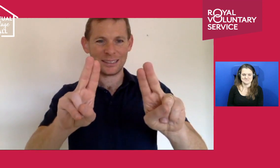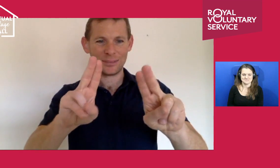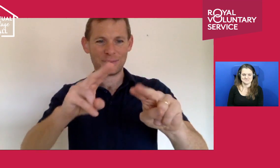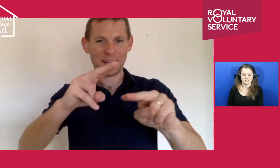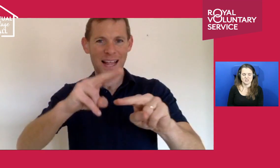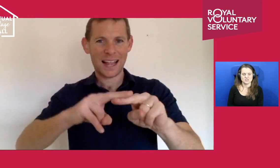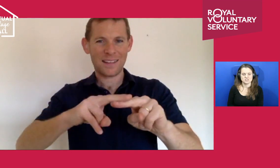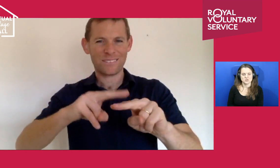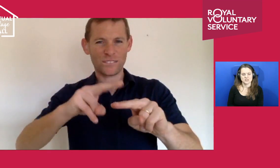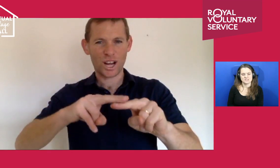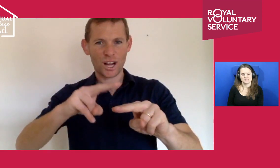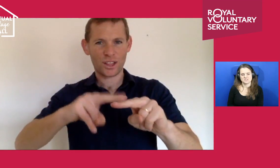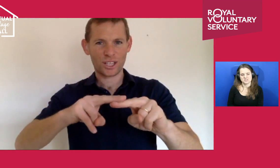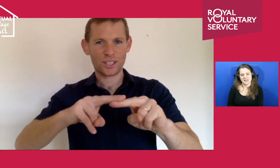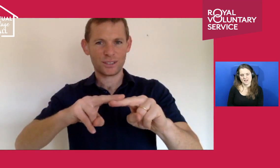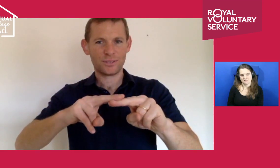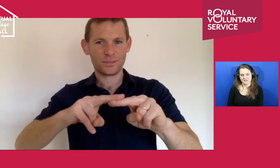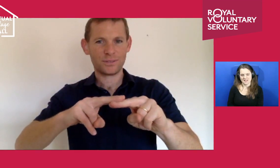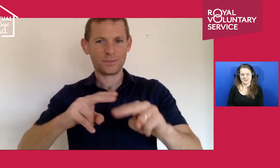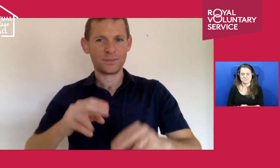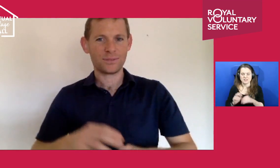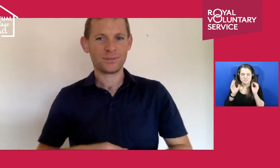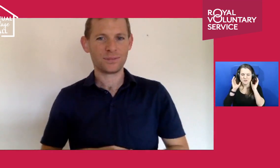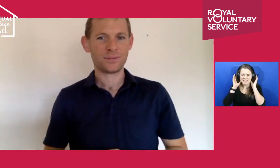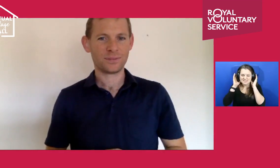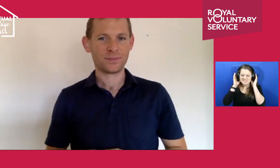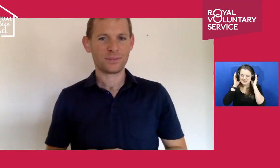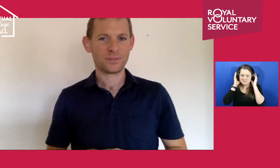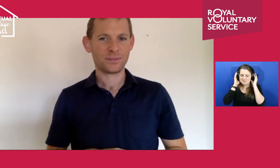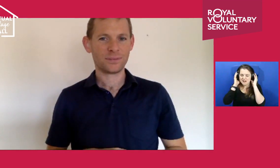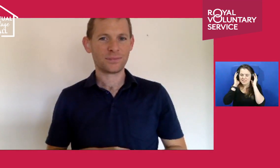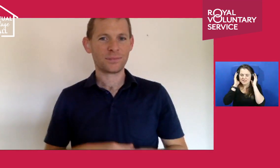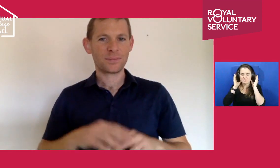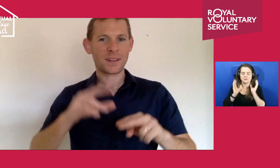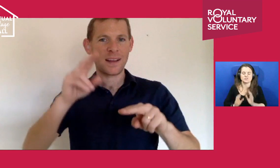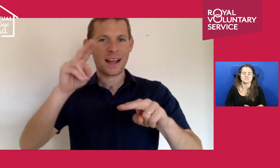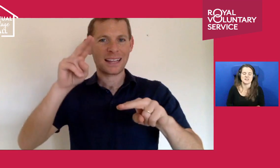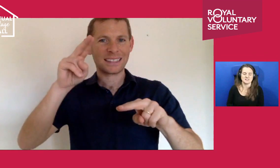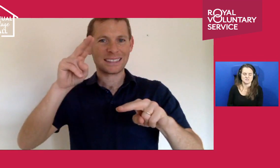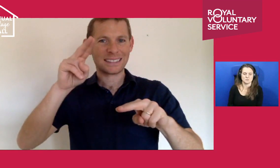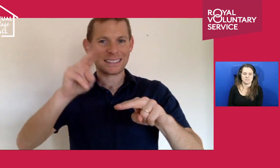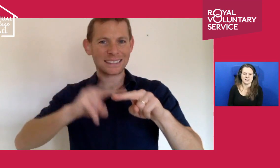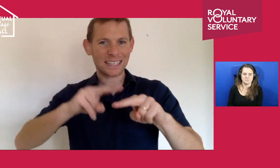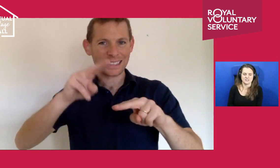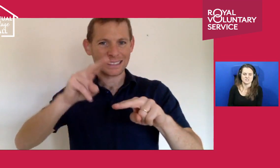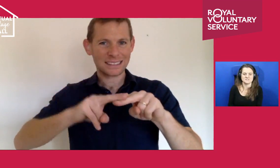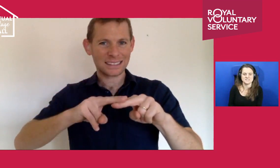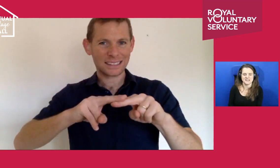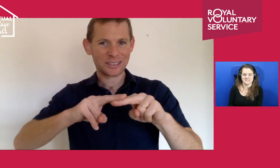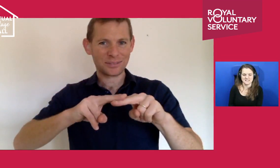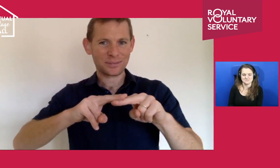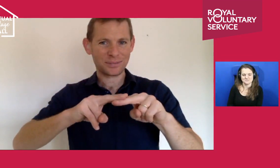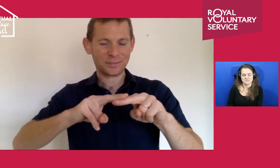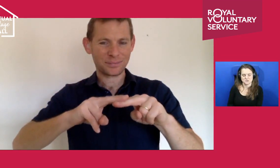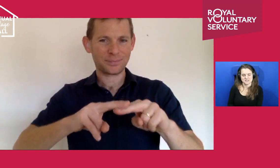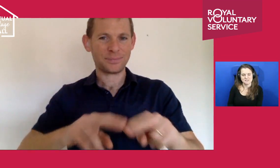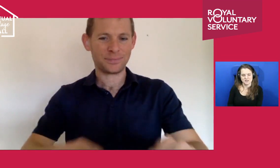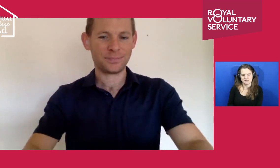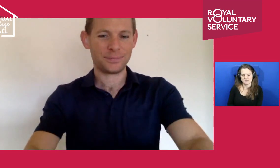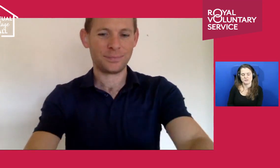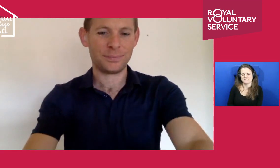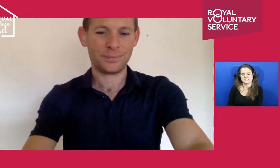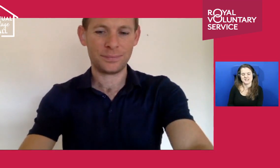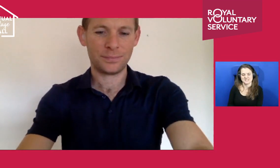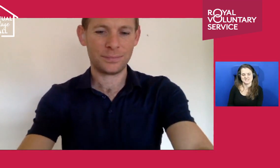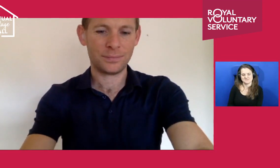Daddy. So it's the F again, because really it's the sign for father, but you say it with the lip pattern of daddy. So it's